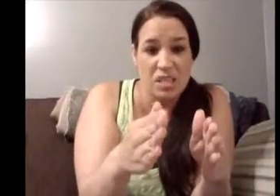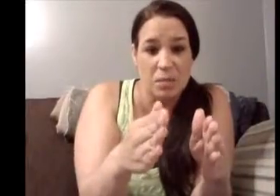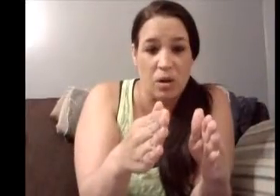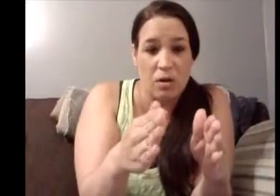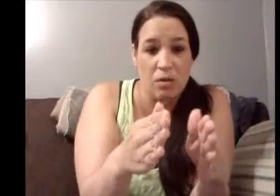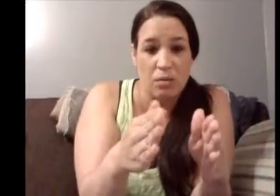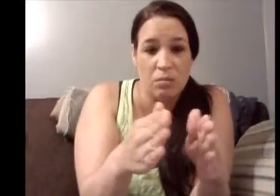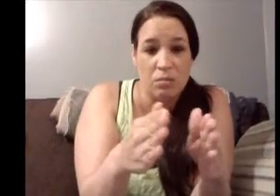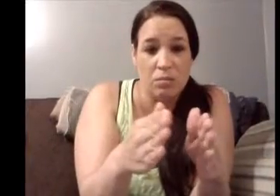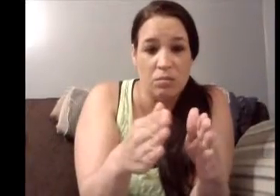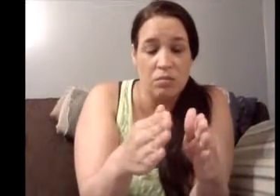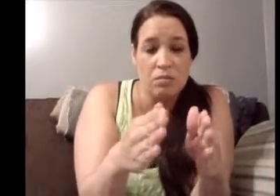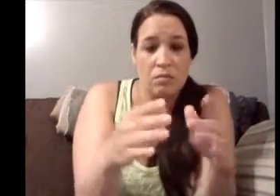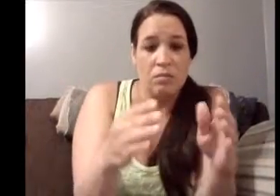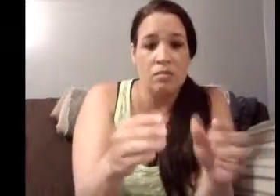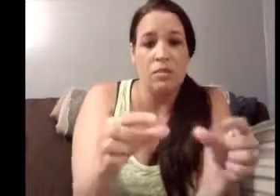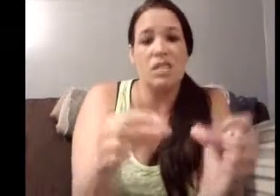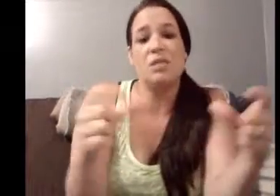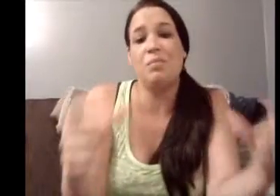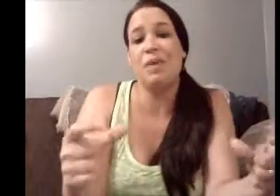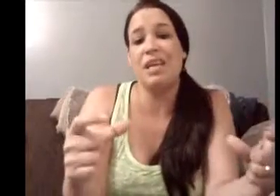small. This is big.